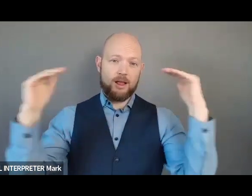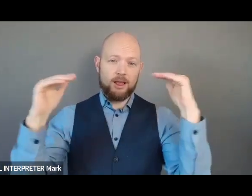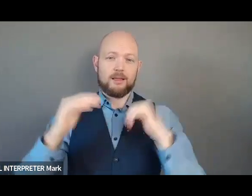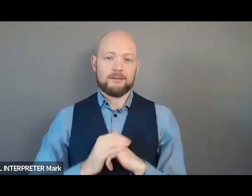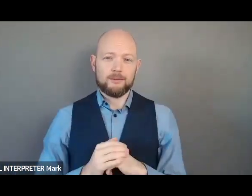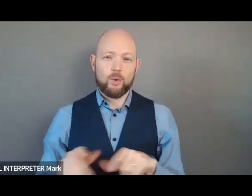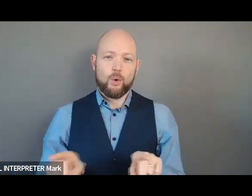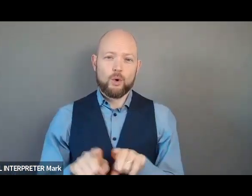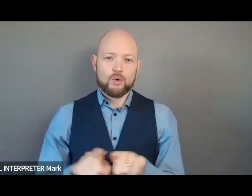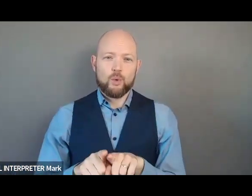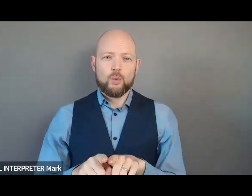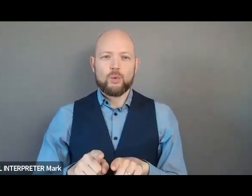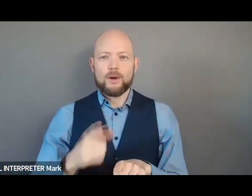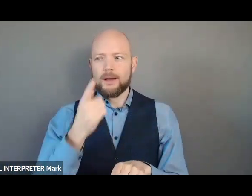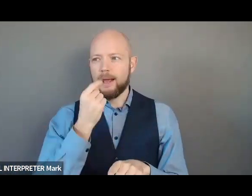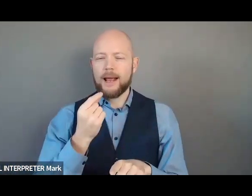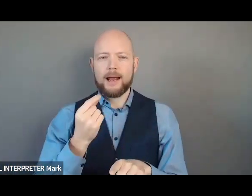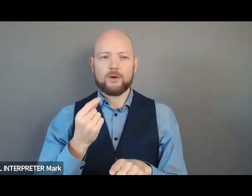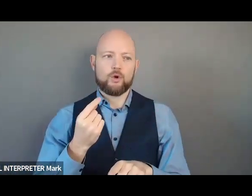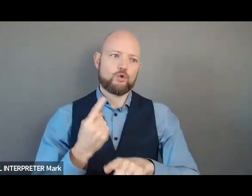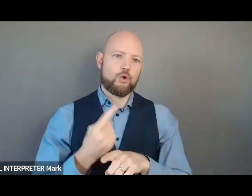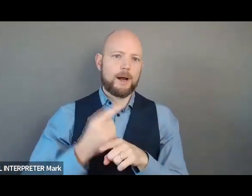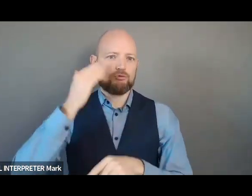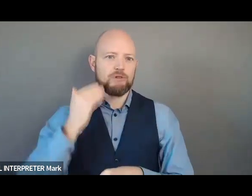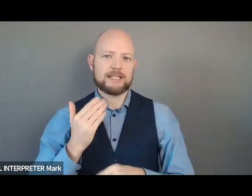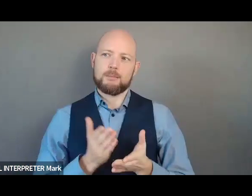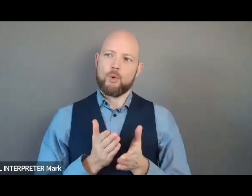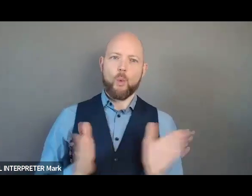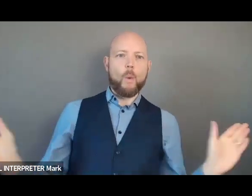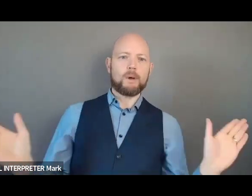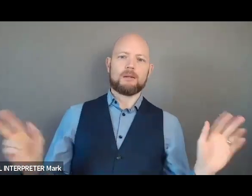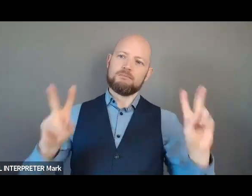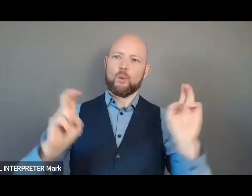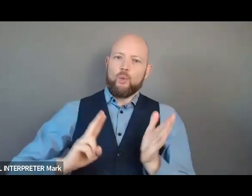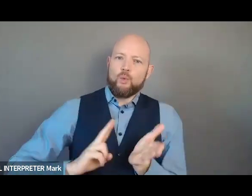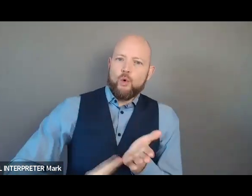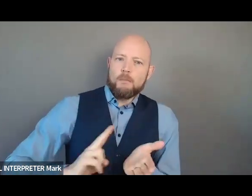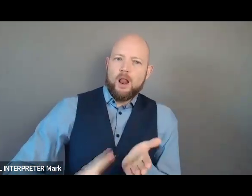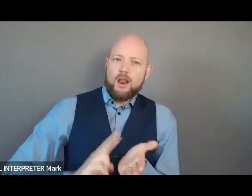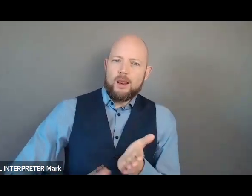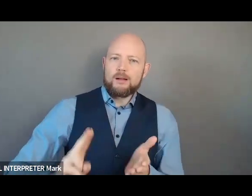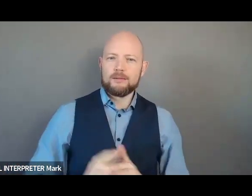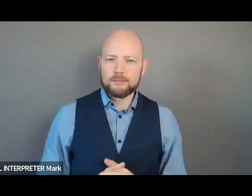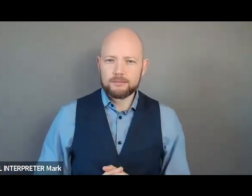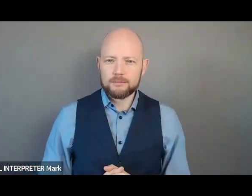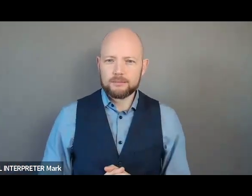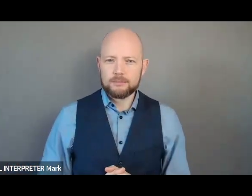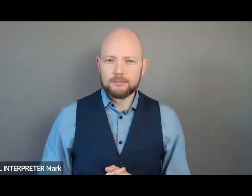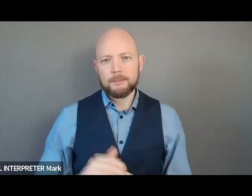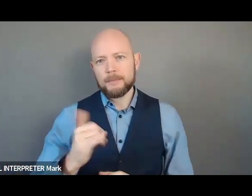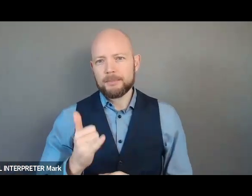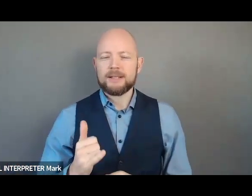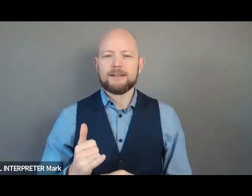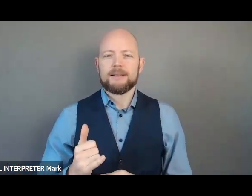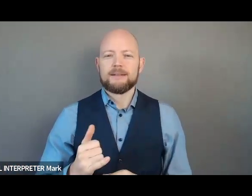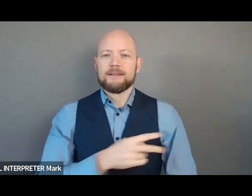try to, it's there, but we try to avoid these conversations. But, through staff forums, reflexive writings, and maybe